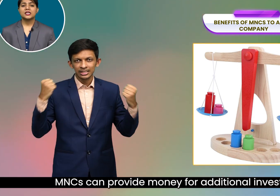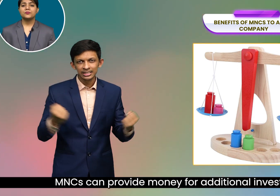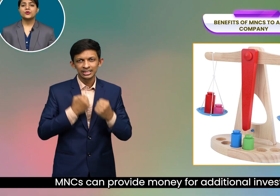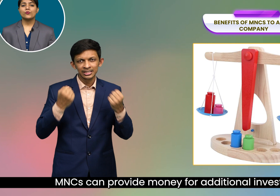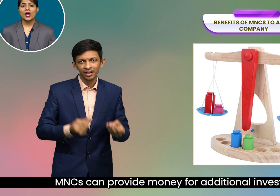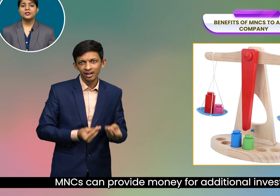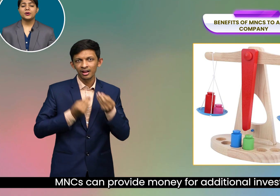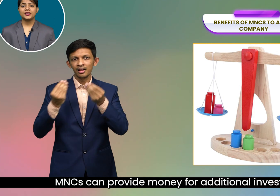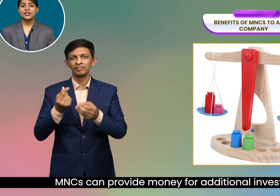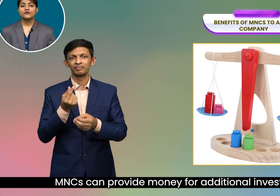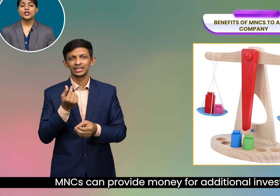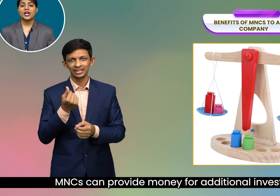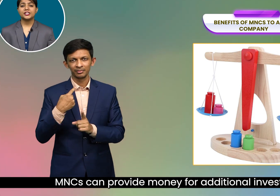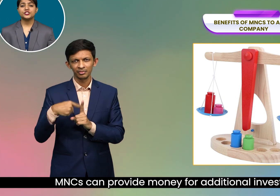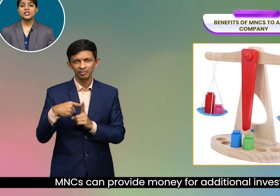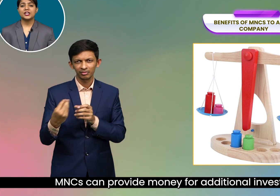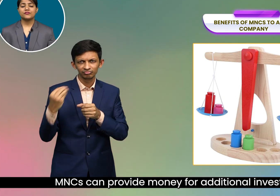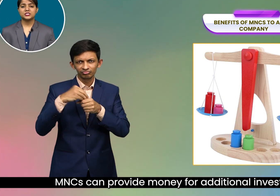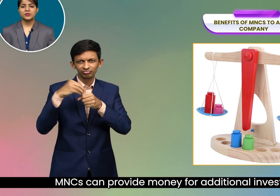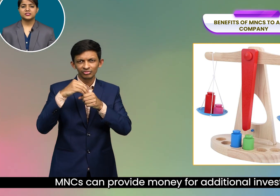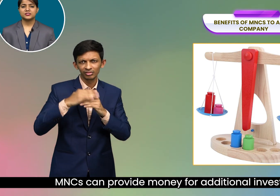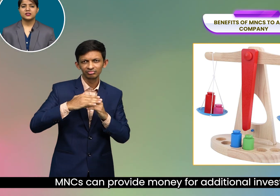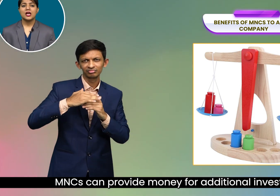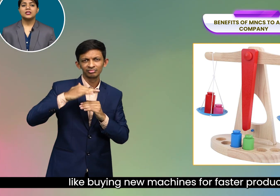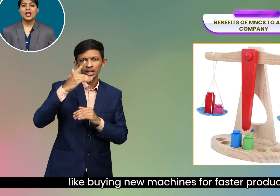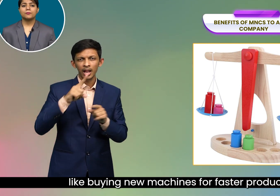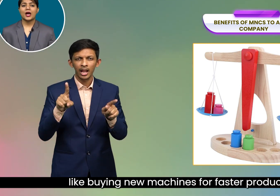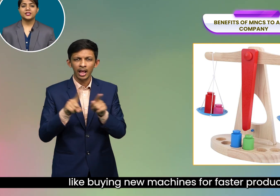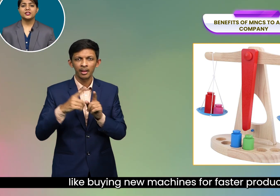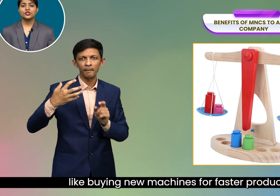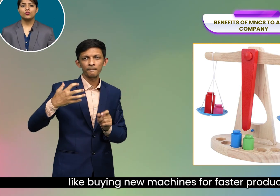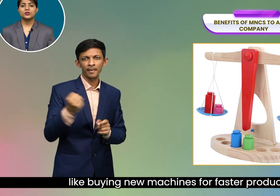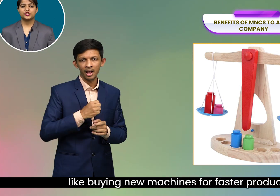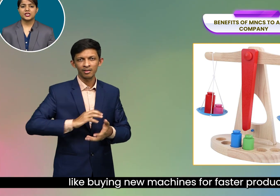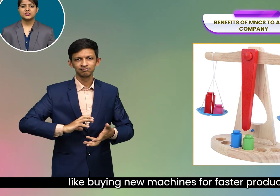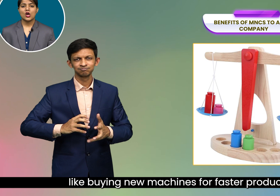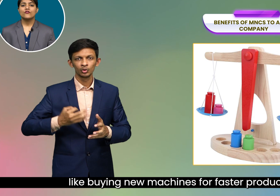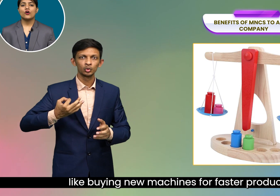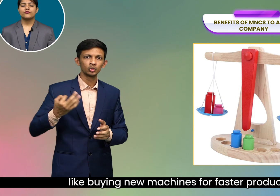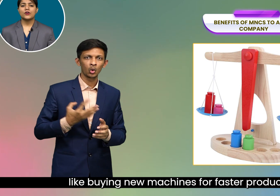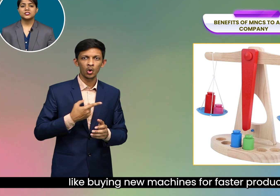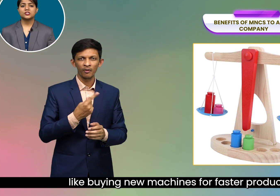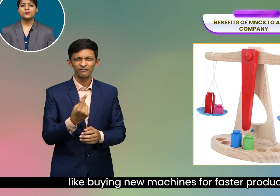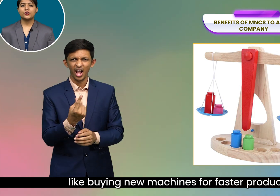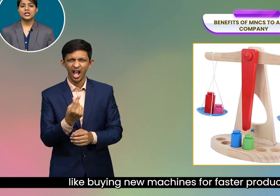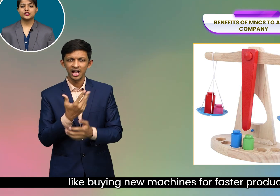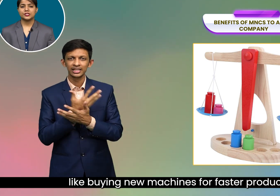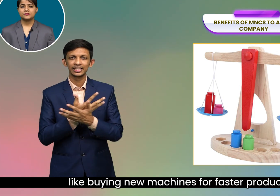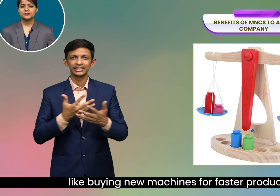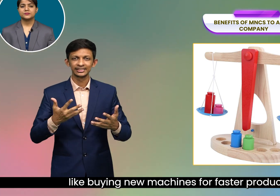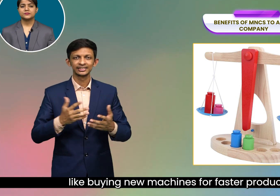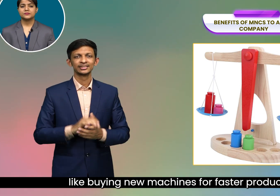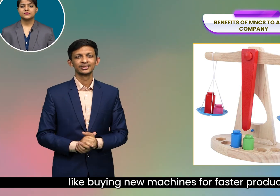MNCs can provide money for additional investments like buying new machines for faster